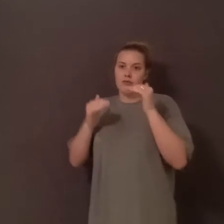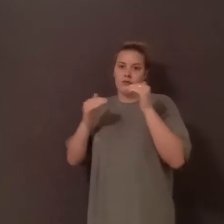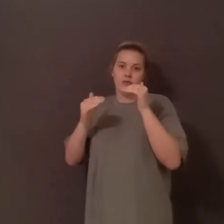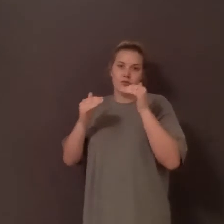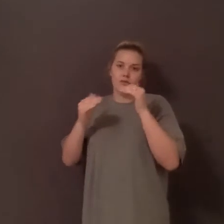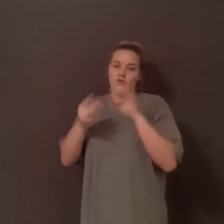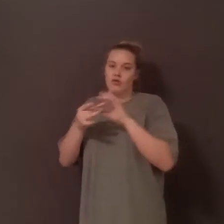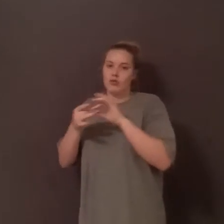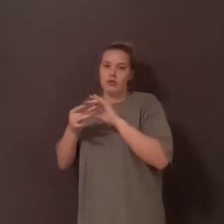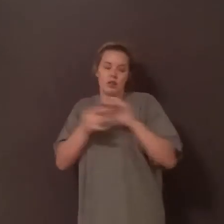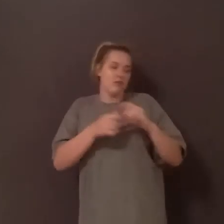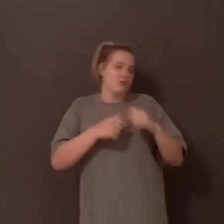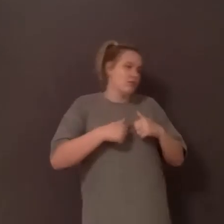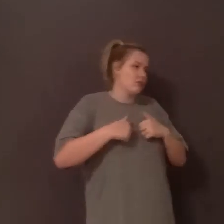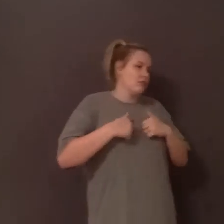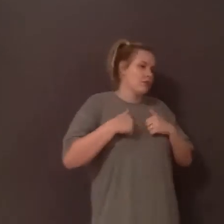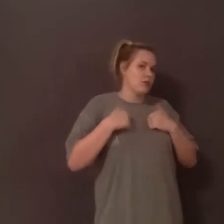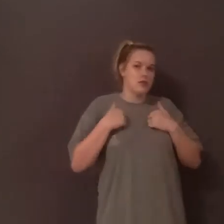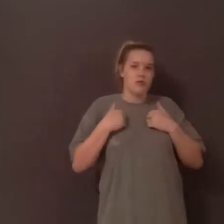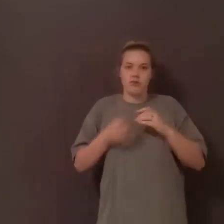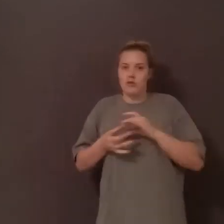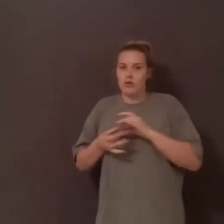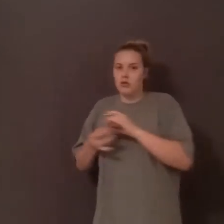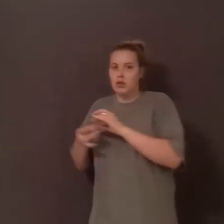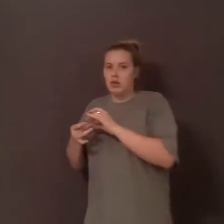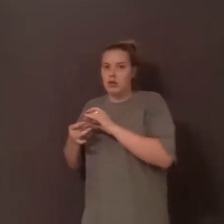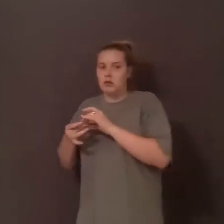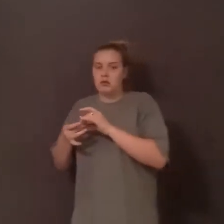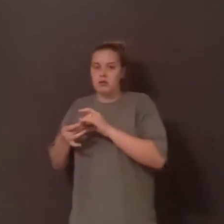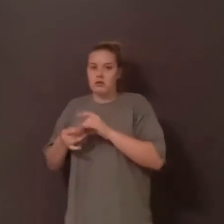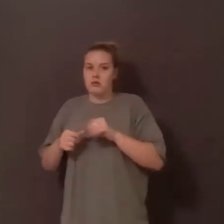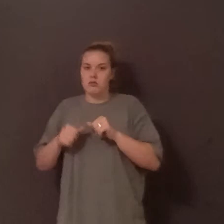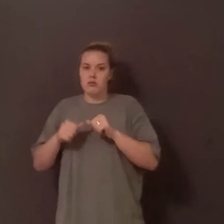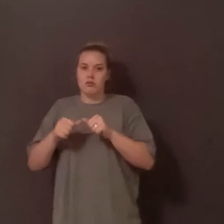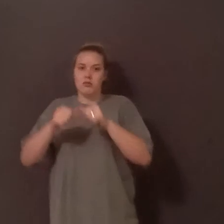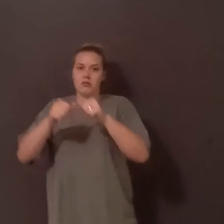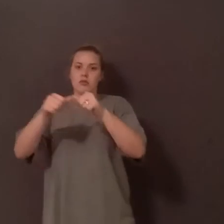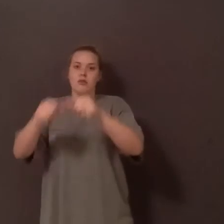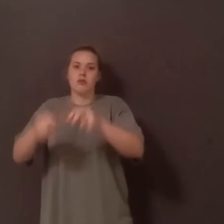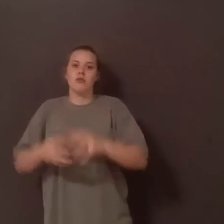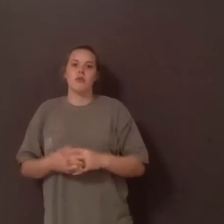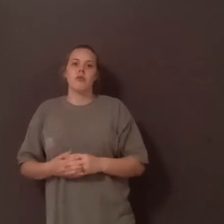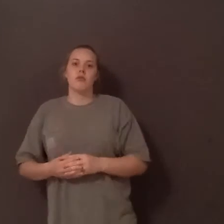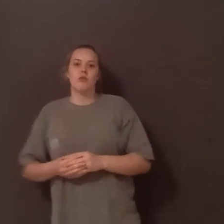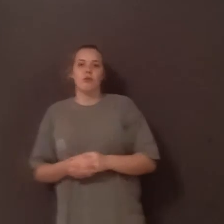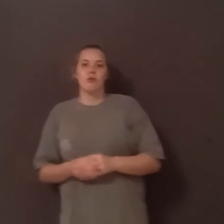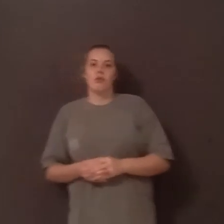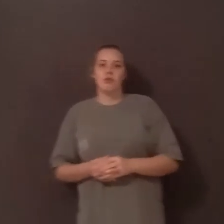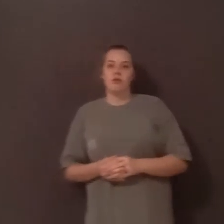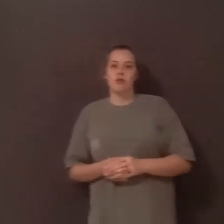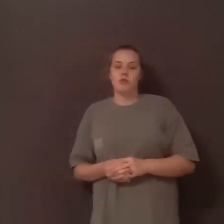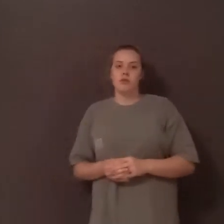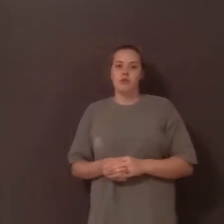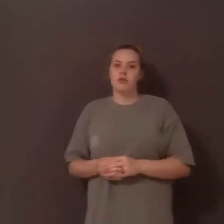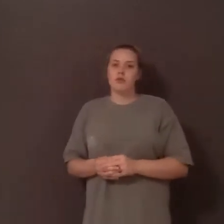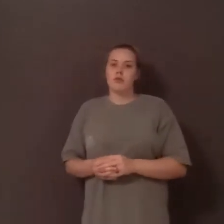They're related to life and very existence. Let me give you an example. It's Better if I take that because it's such a broad-ranging subject. It's better if I take